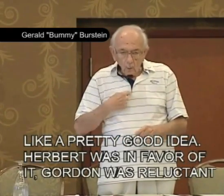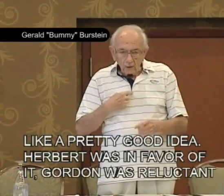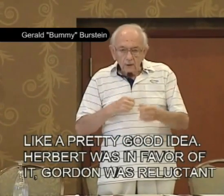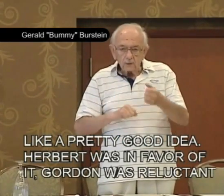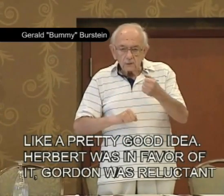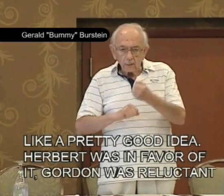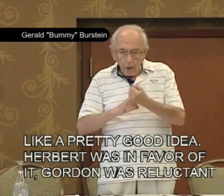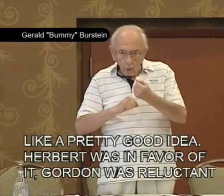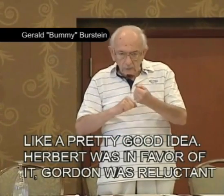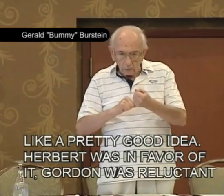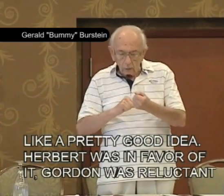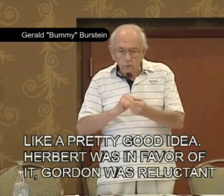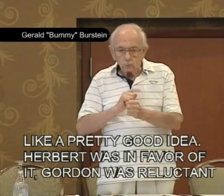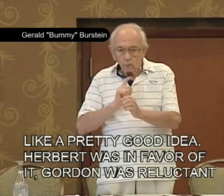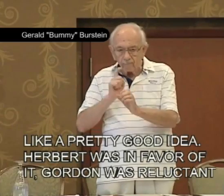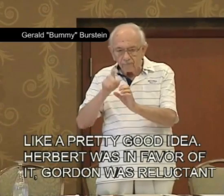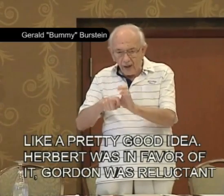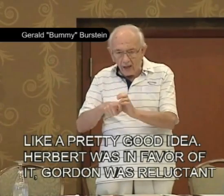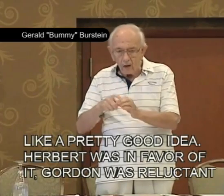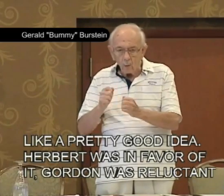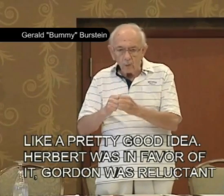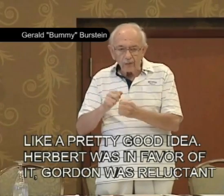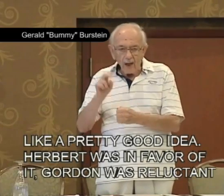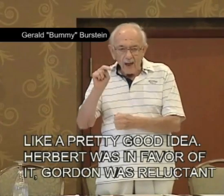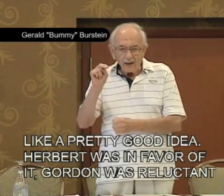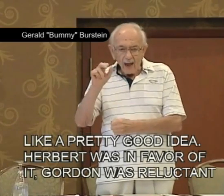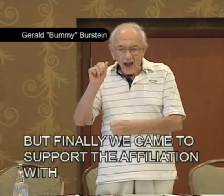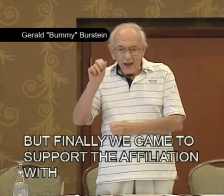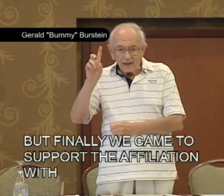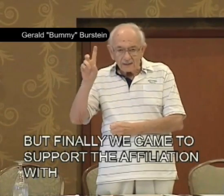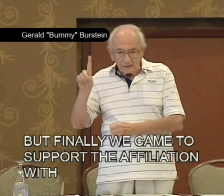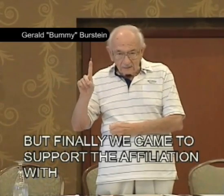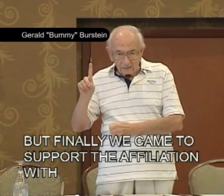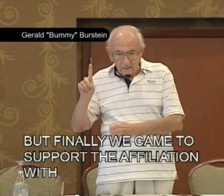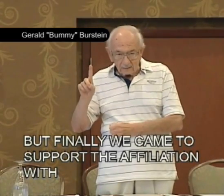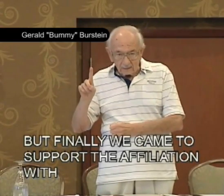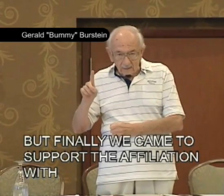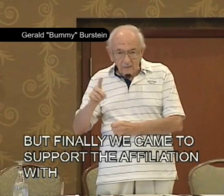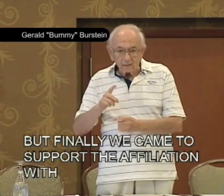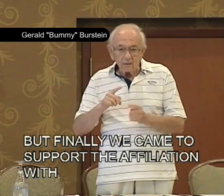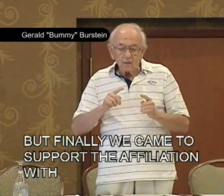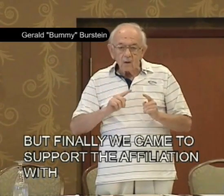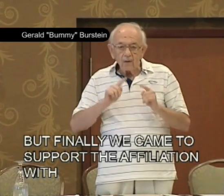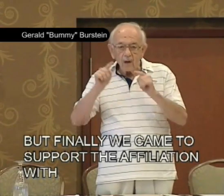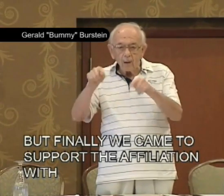but finally we came to an agreement to support the affiliation with the national organization NAD